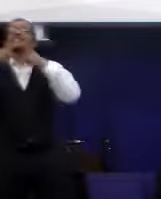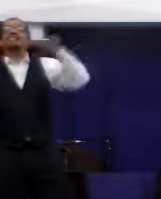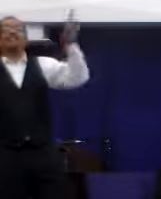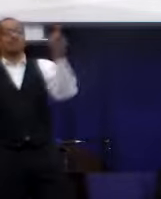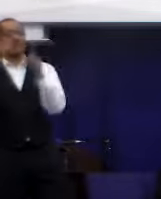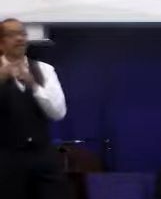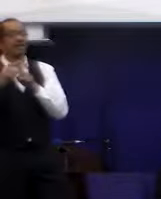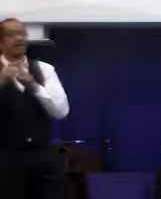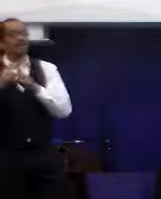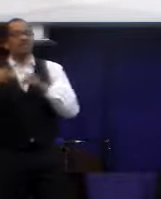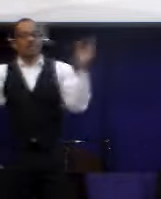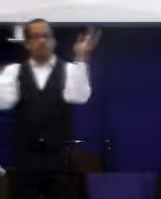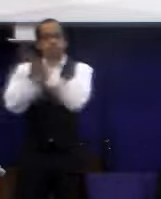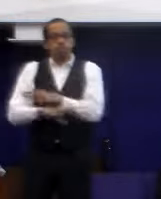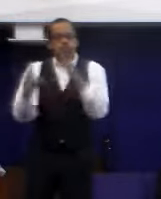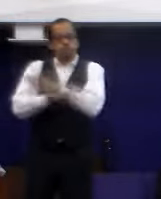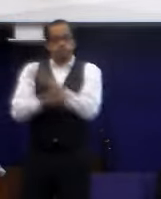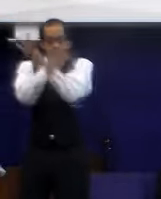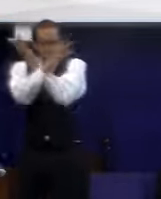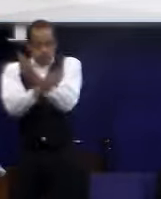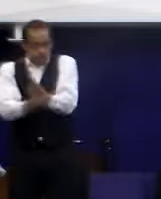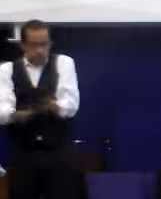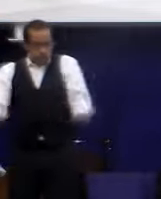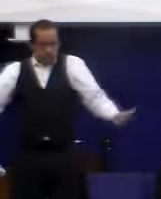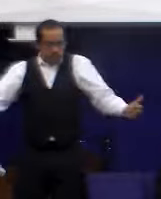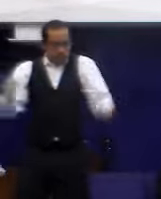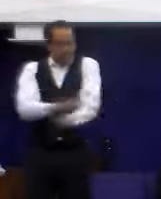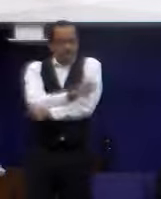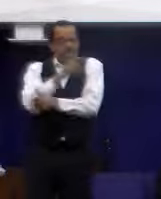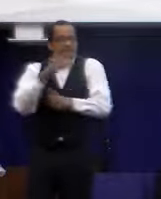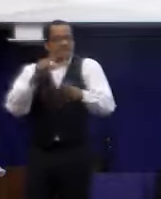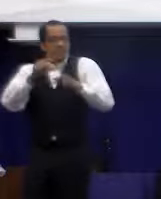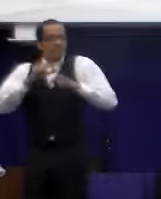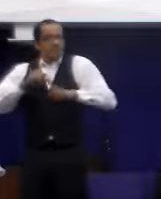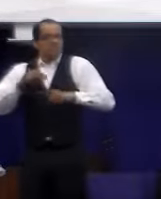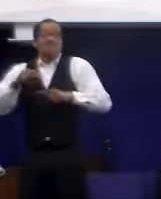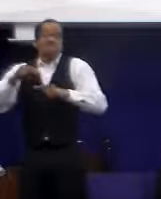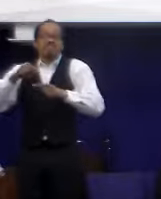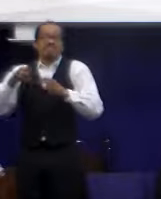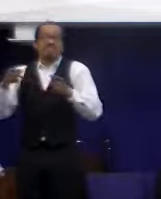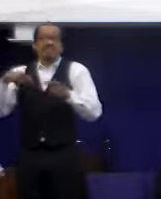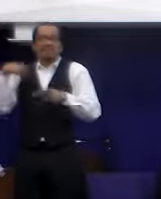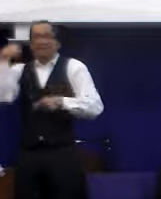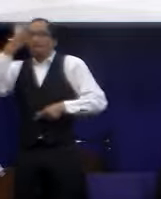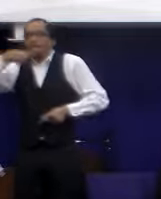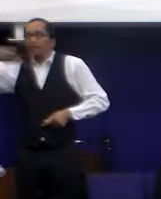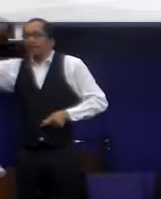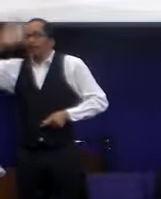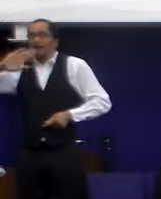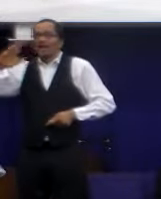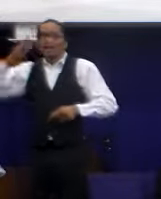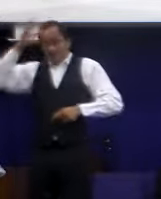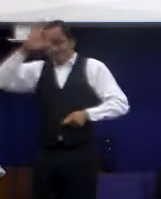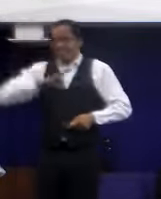these stones into braids of man should not live by bread alone, but every word you see out of the mouth of God. Oh, right. Amen. Man should not live by